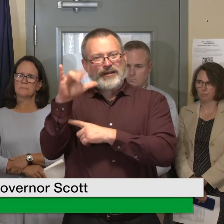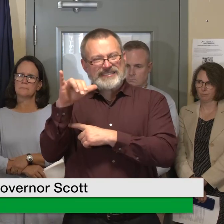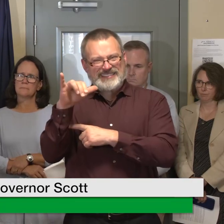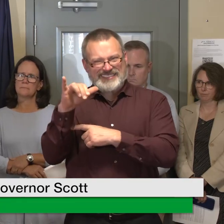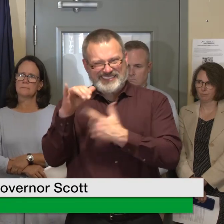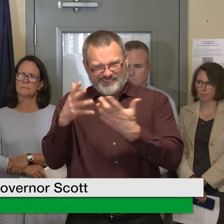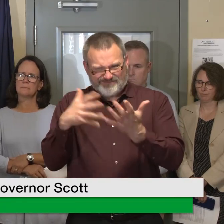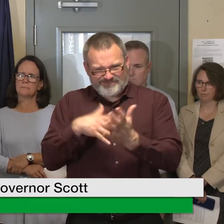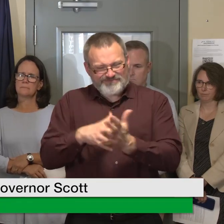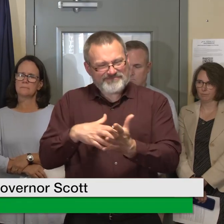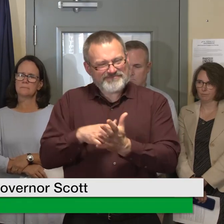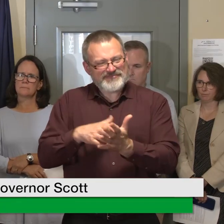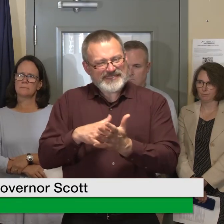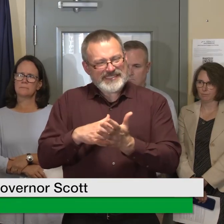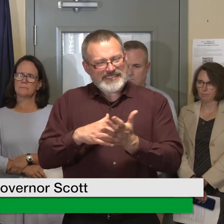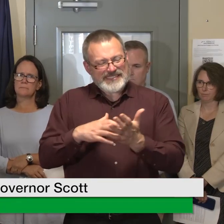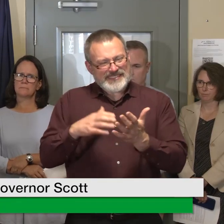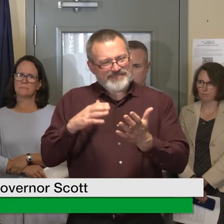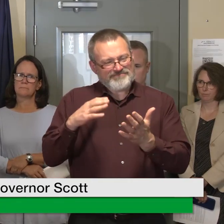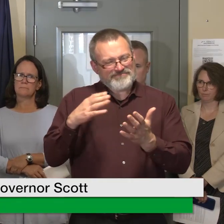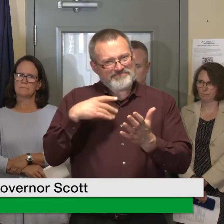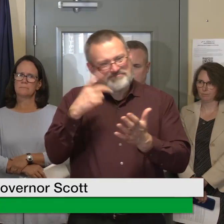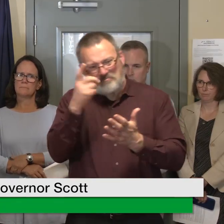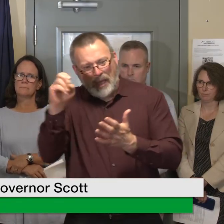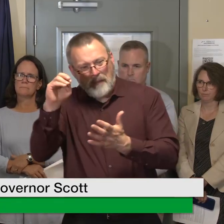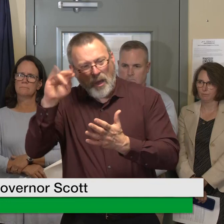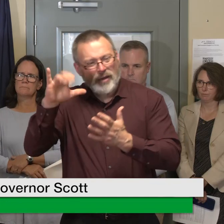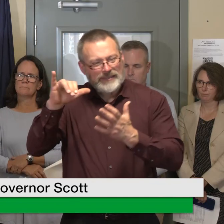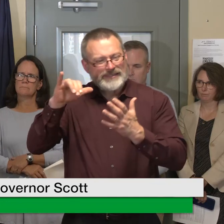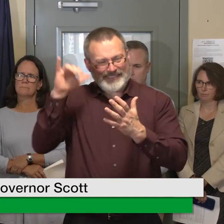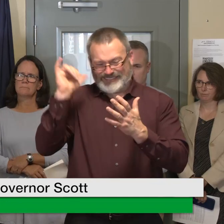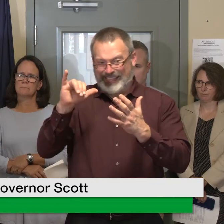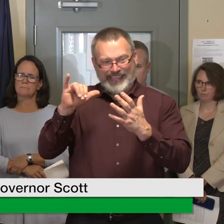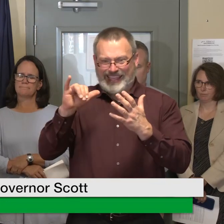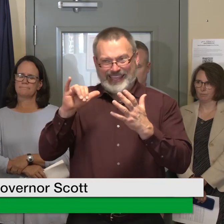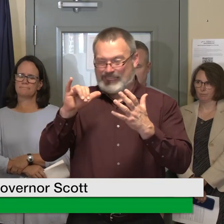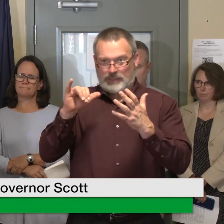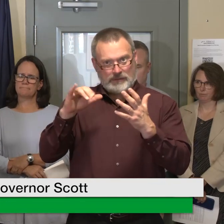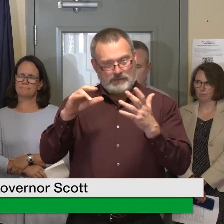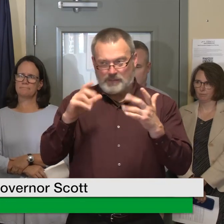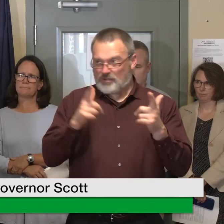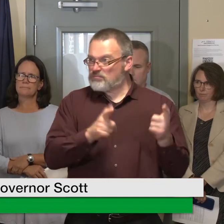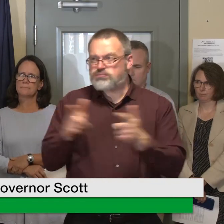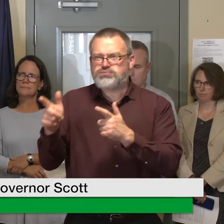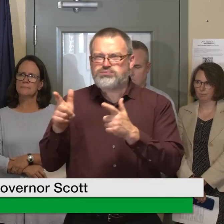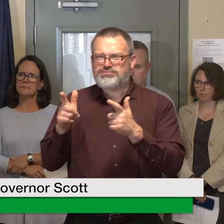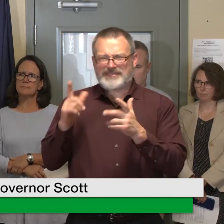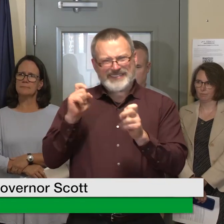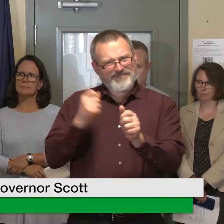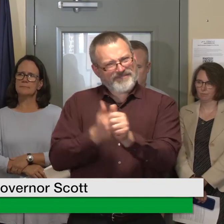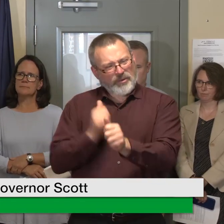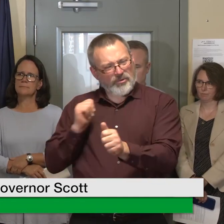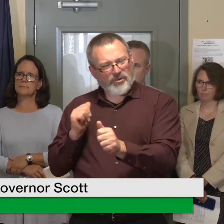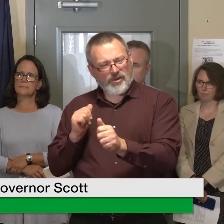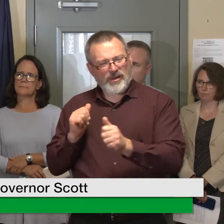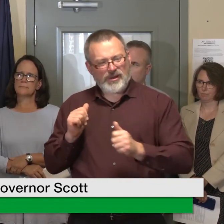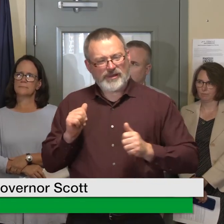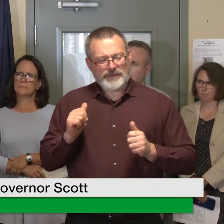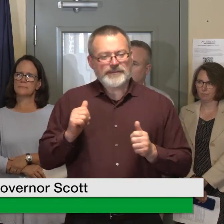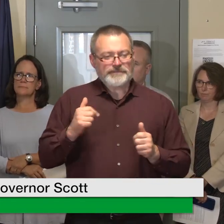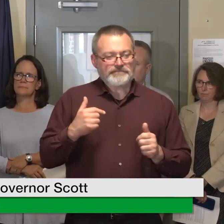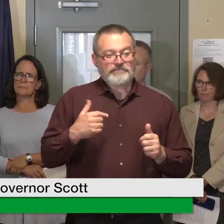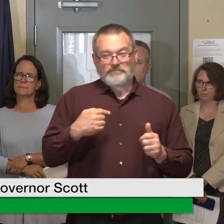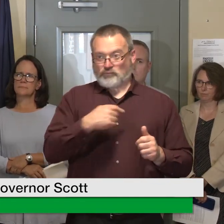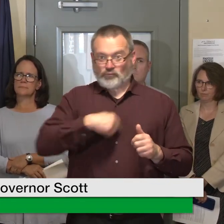democracy was formed to avoid this type of thing. So it's incumbent upon all of us, not just